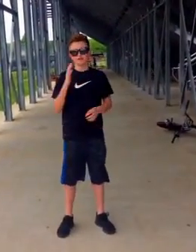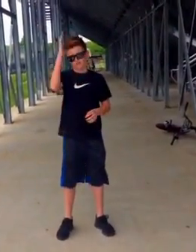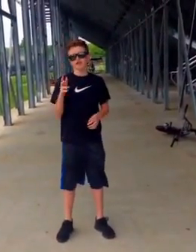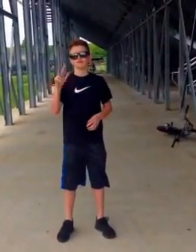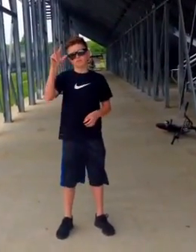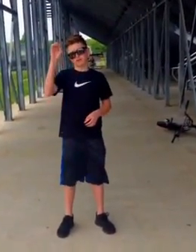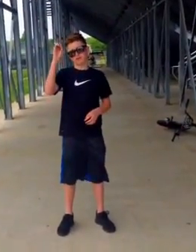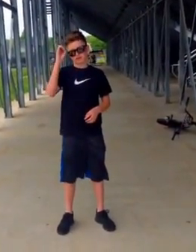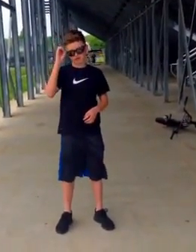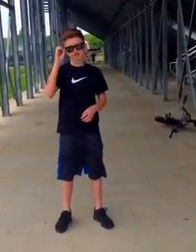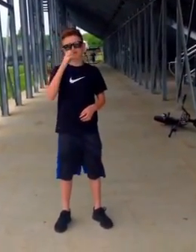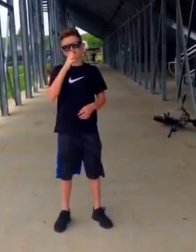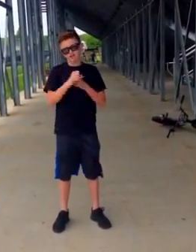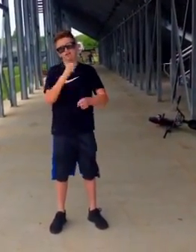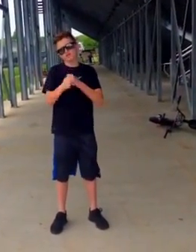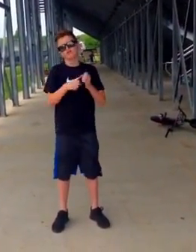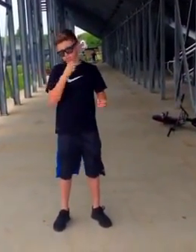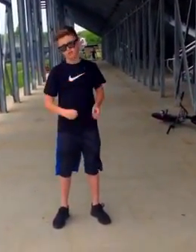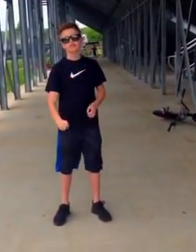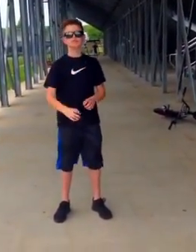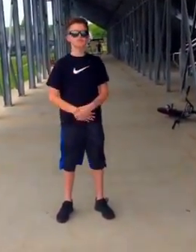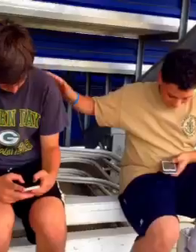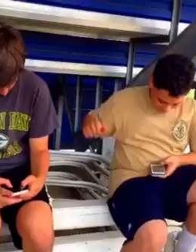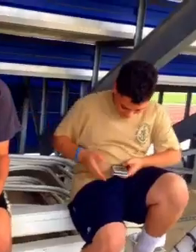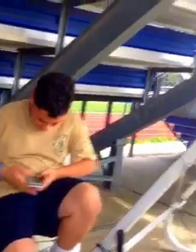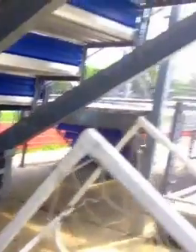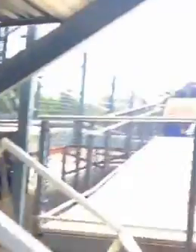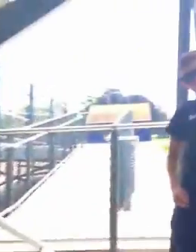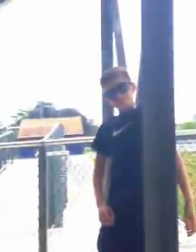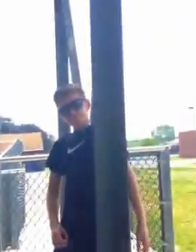Soon we'll be 30 years old.